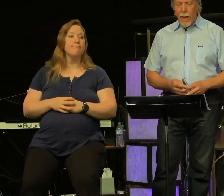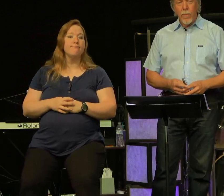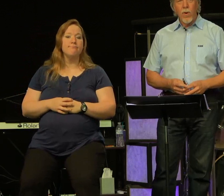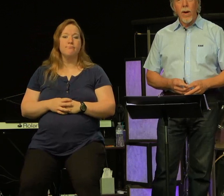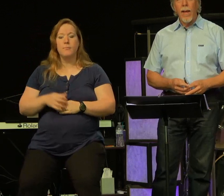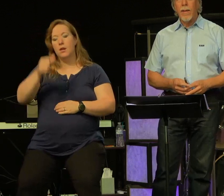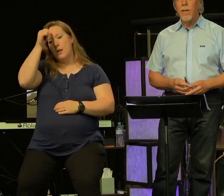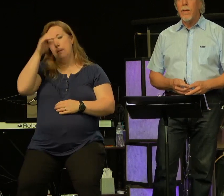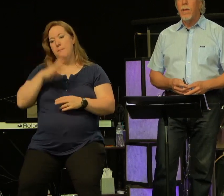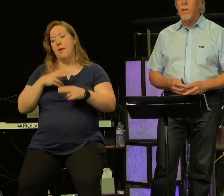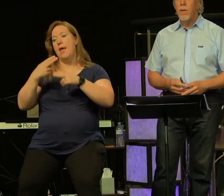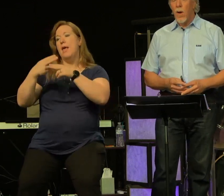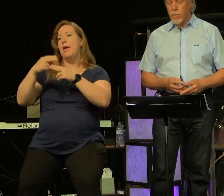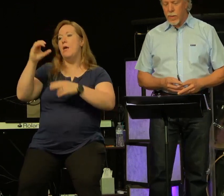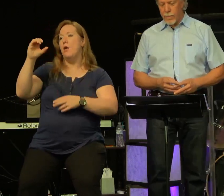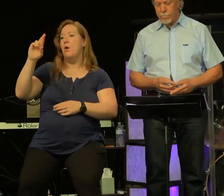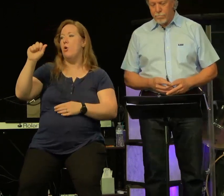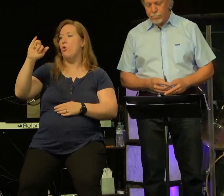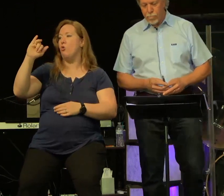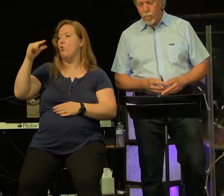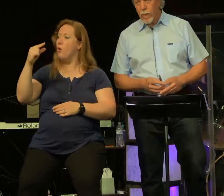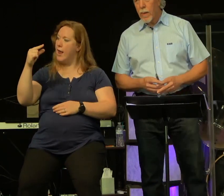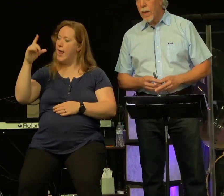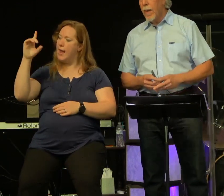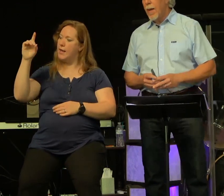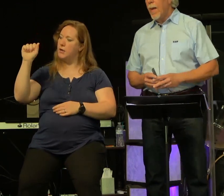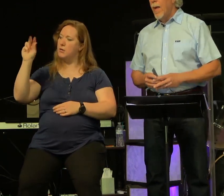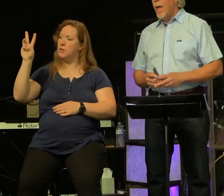a man named Craig Dawson.